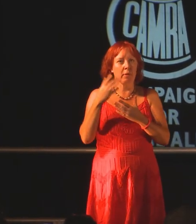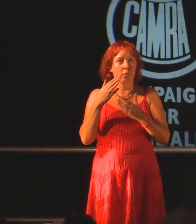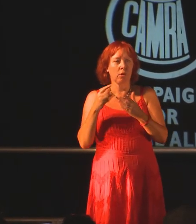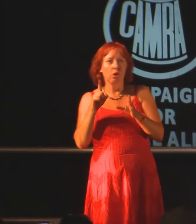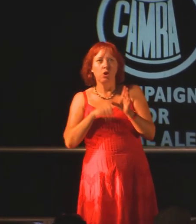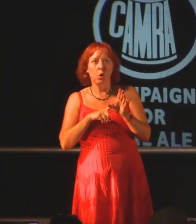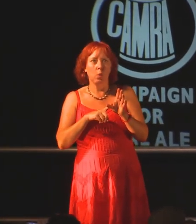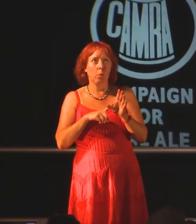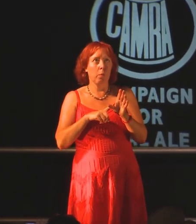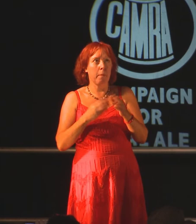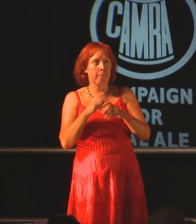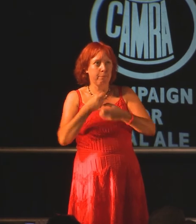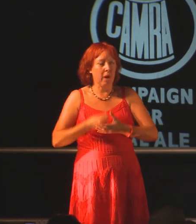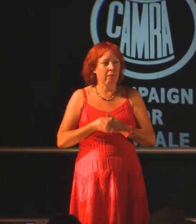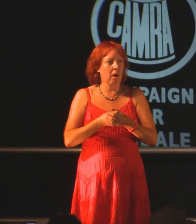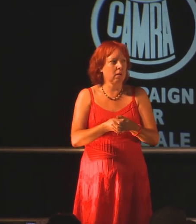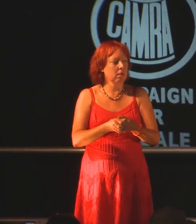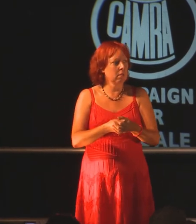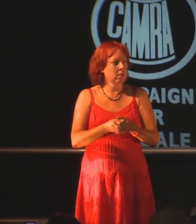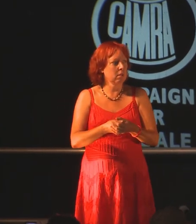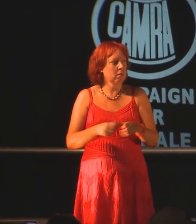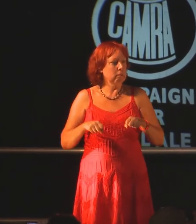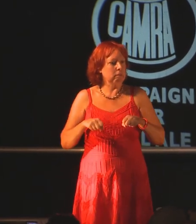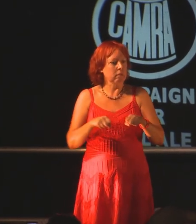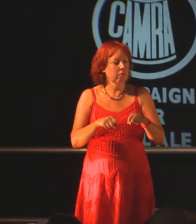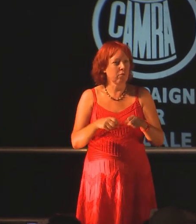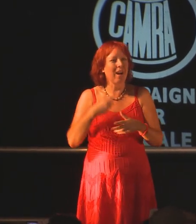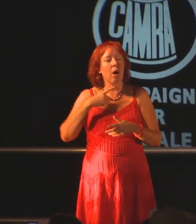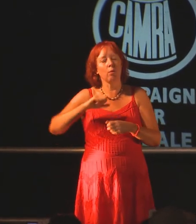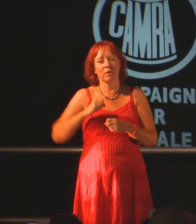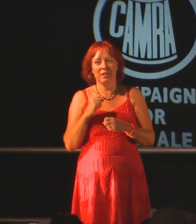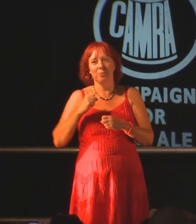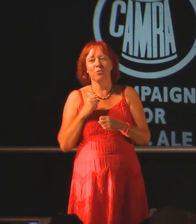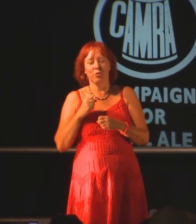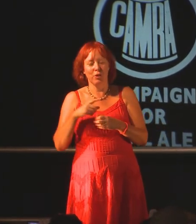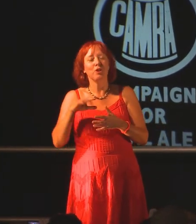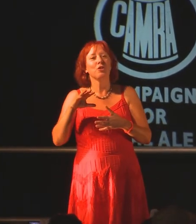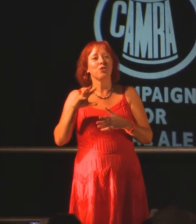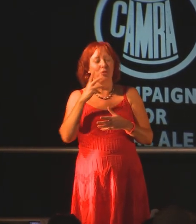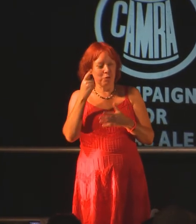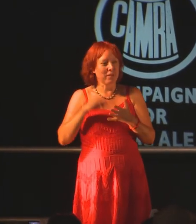Barrow. And the gold from Edinburgh, Stuart's Embra.